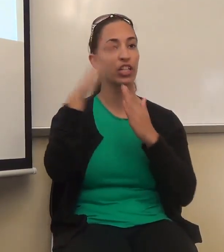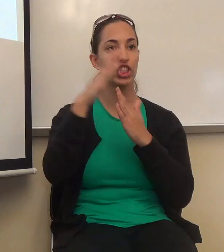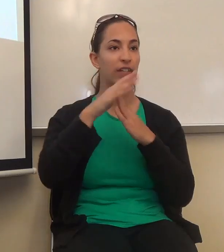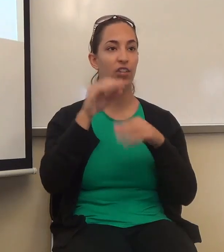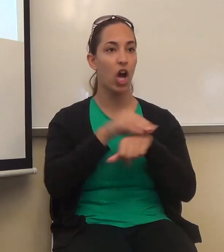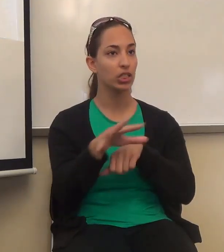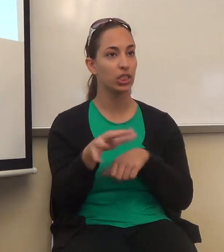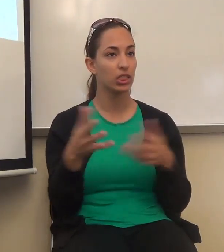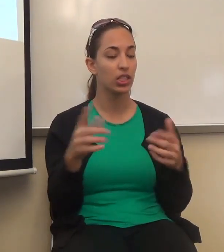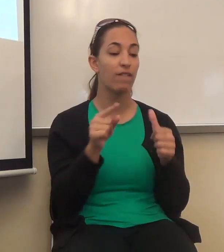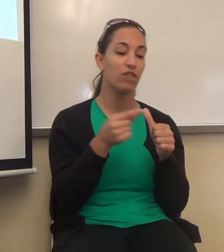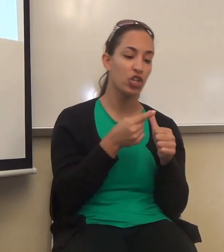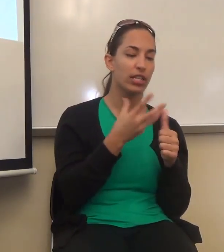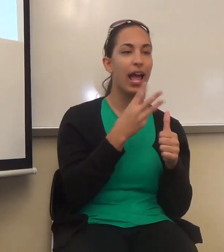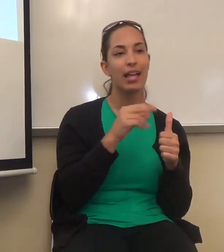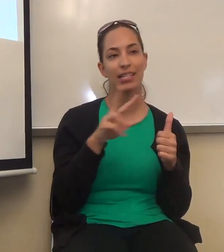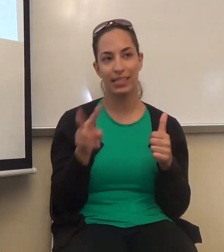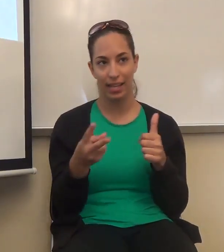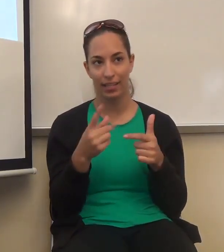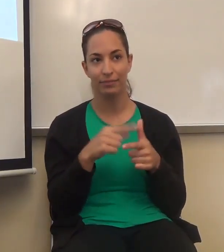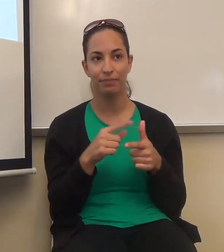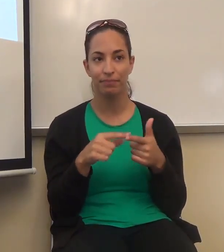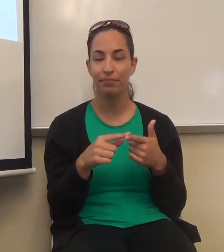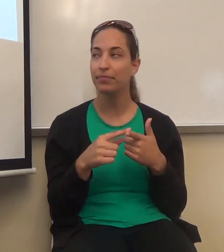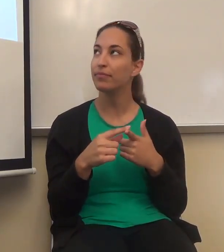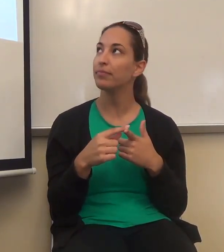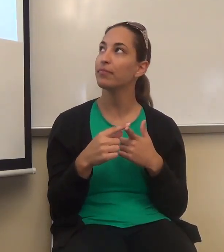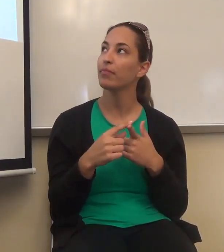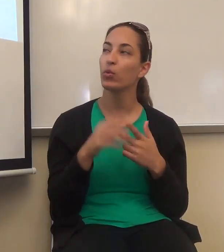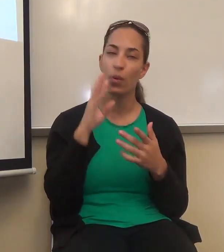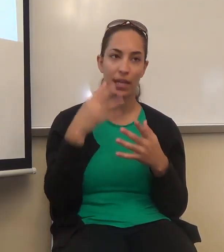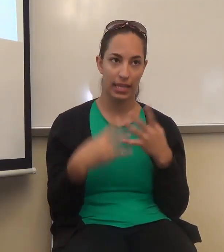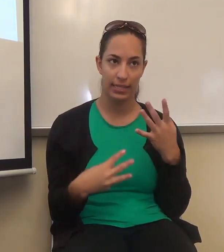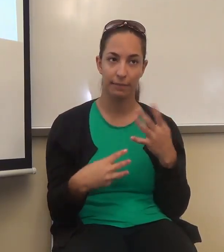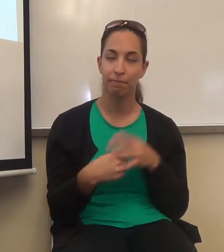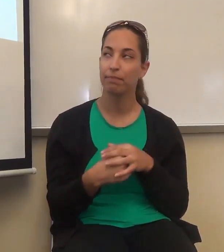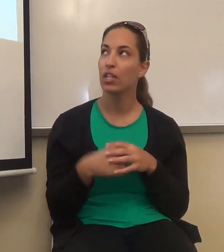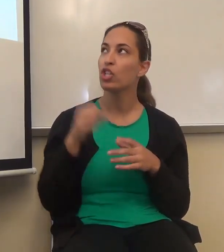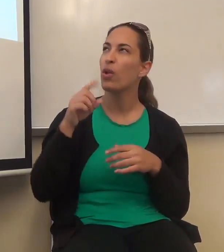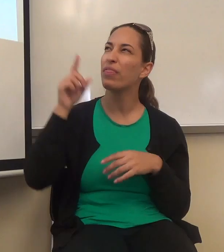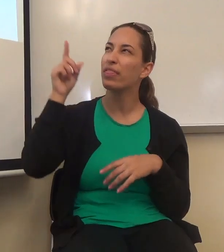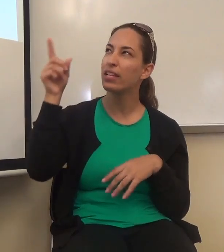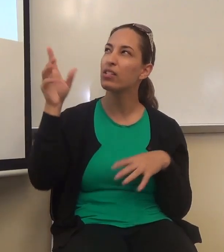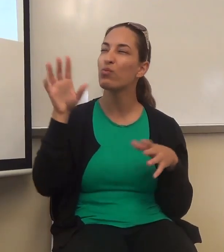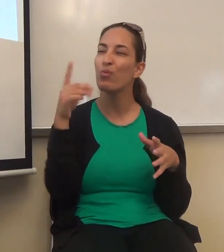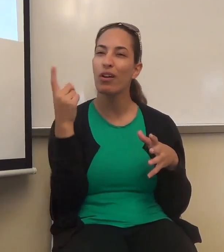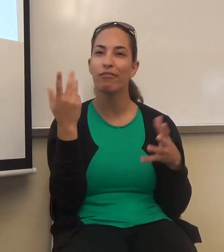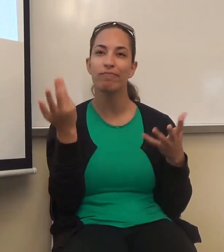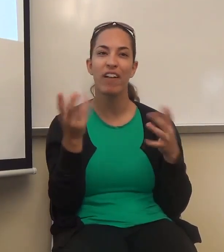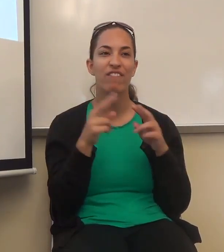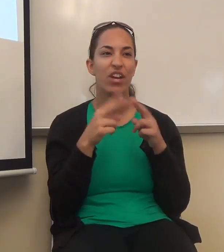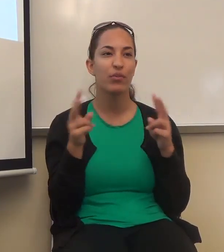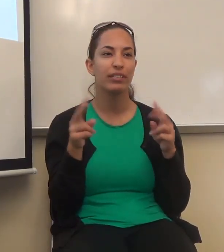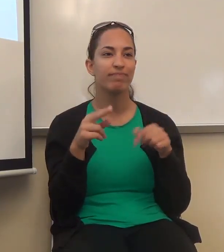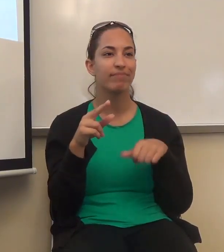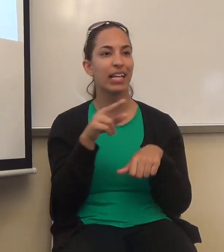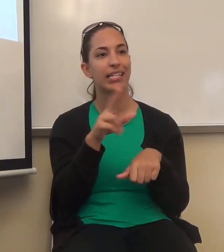second? So as we can see, this is one of our fairly standard paragraphs,